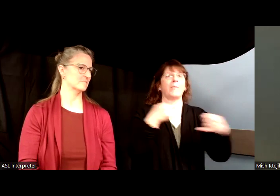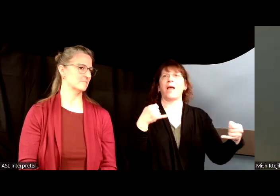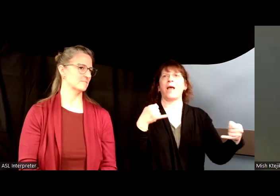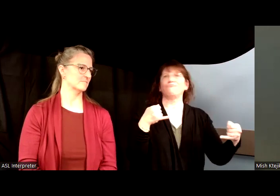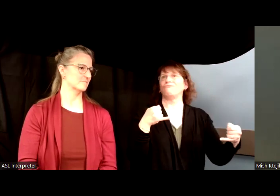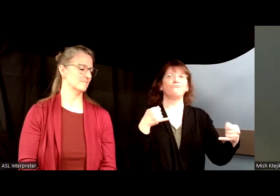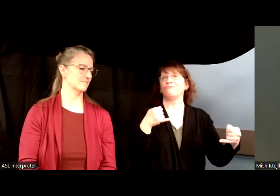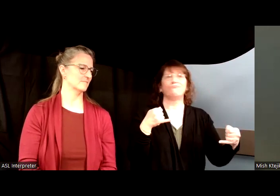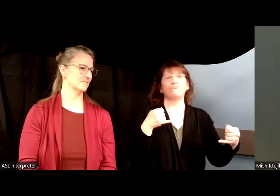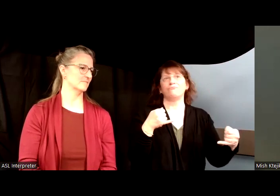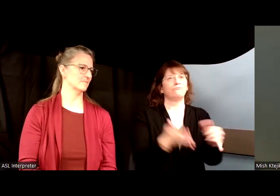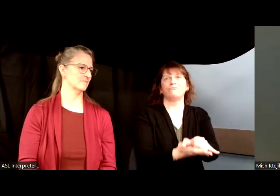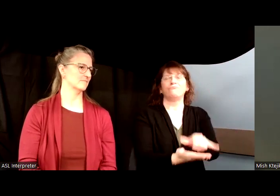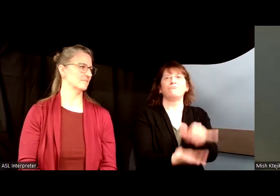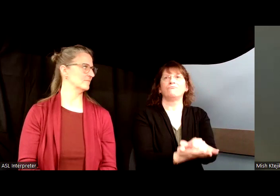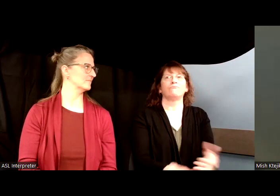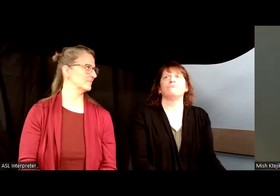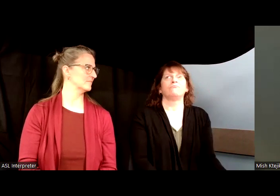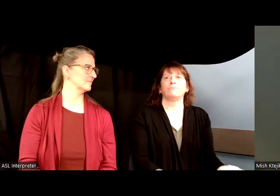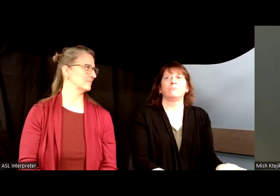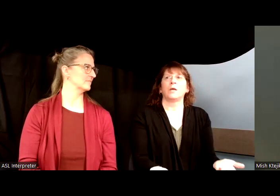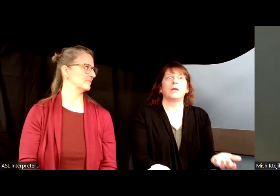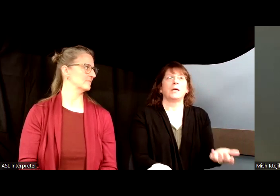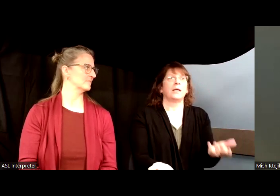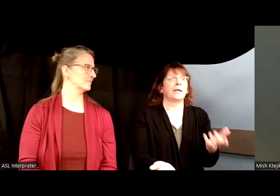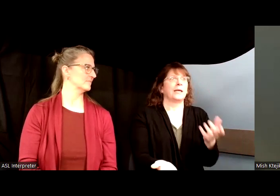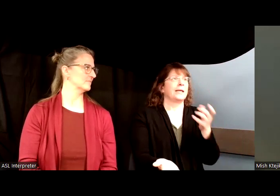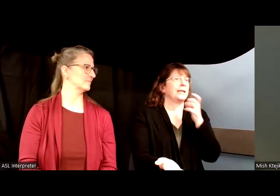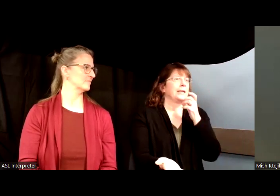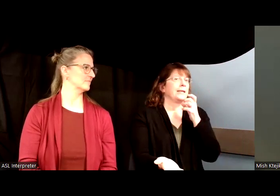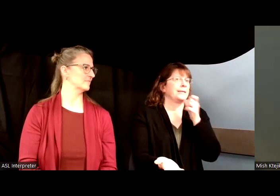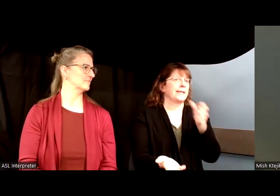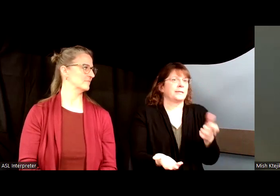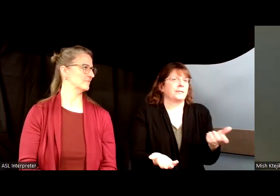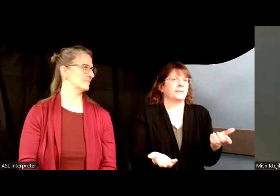So to have this short timeline, I just feel like it just makes it impossible.